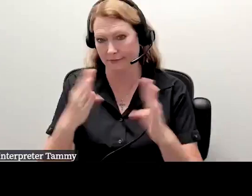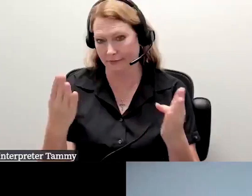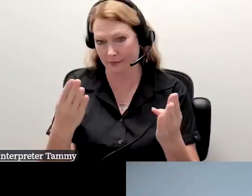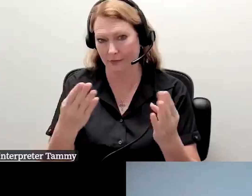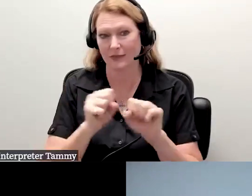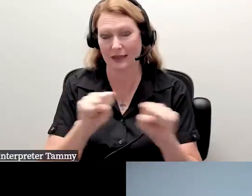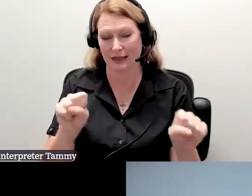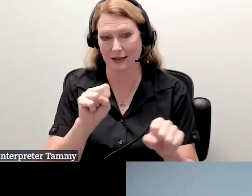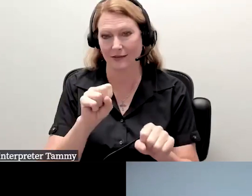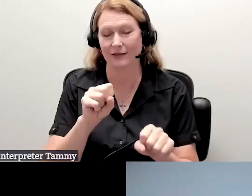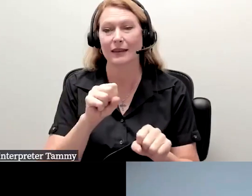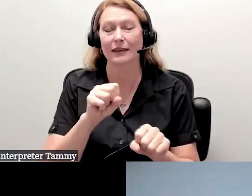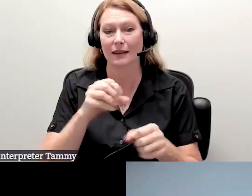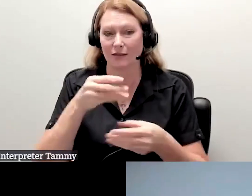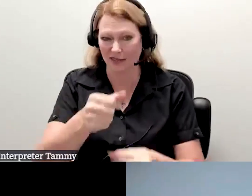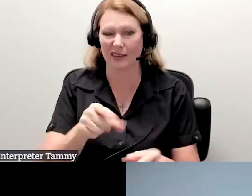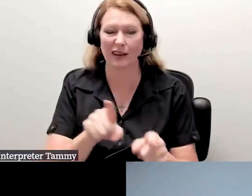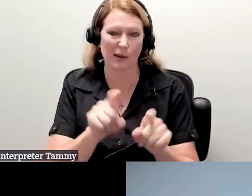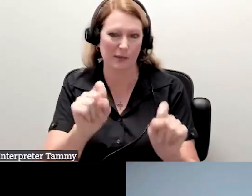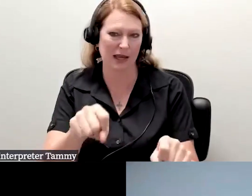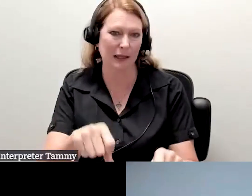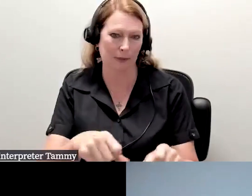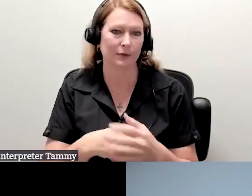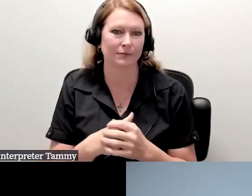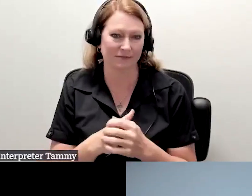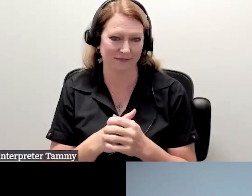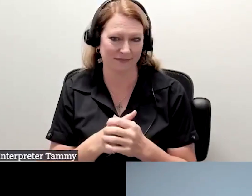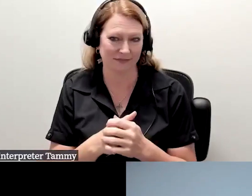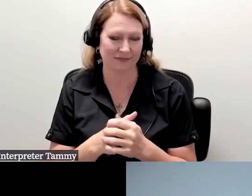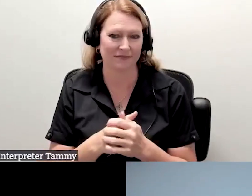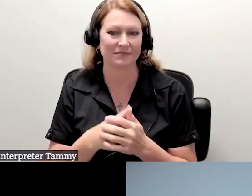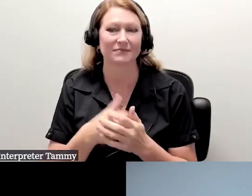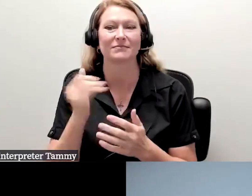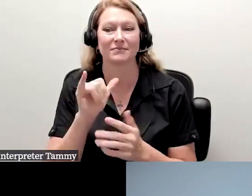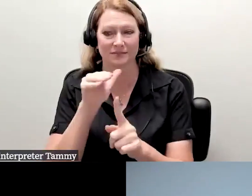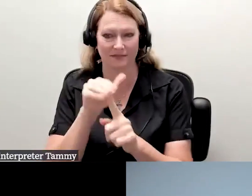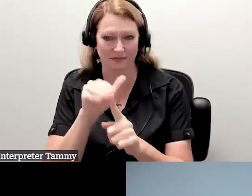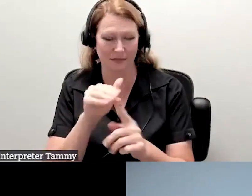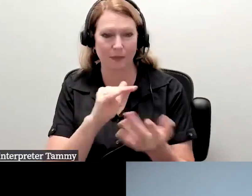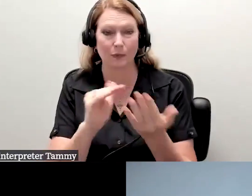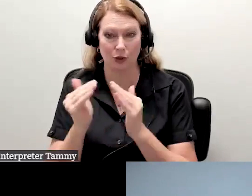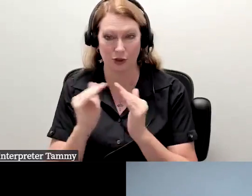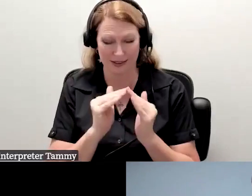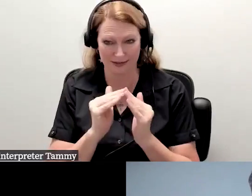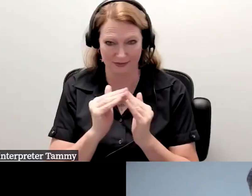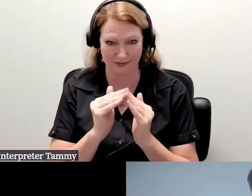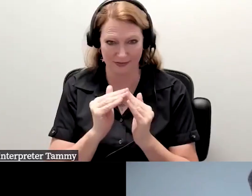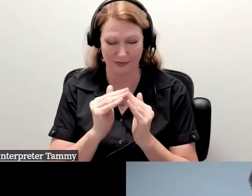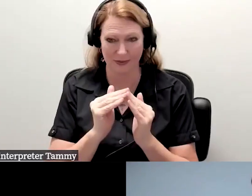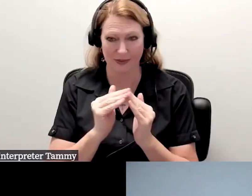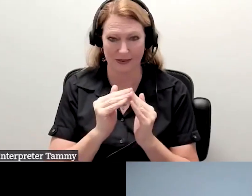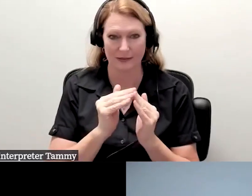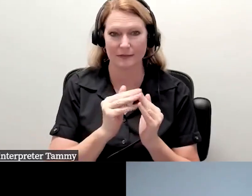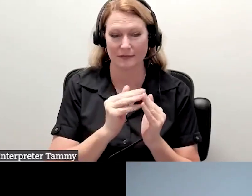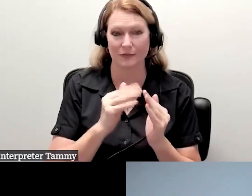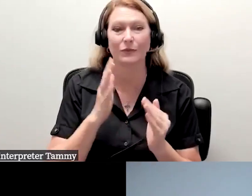as efficiently as possible. And we would like to remind the community that we